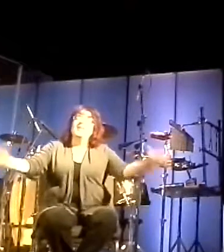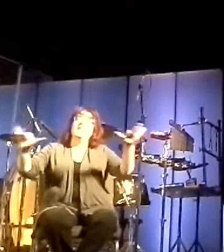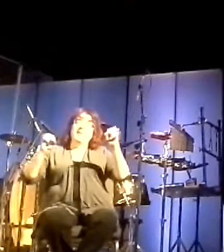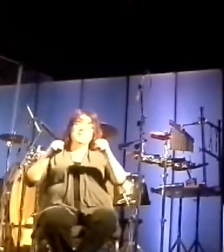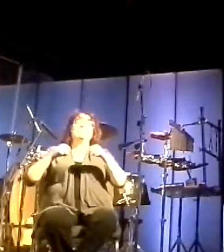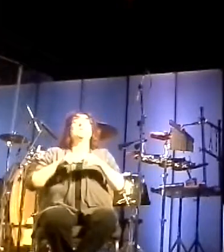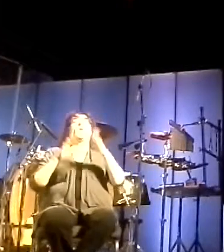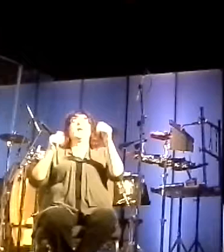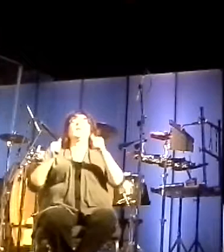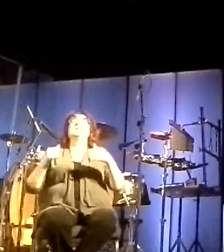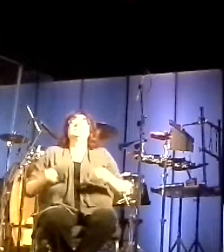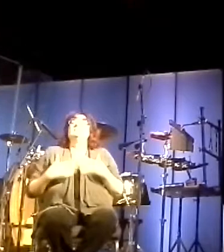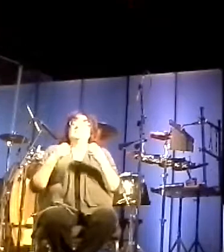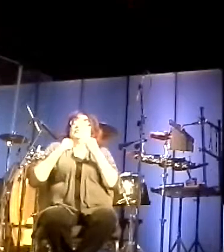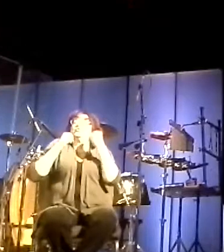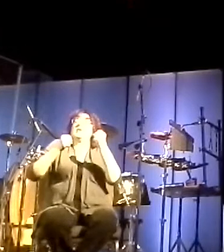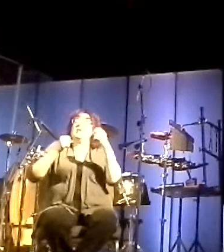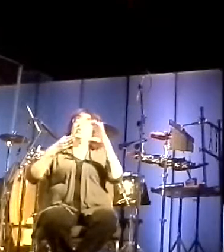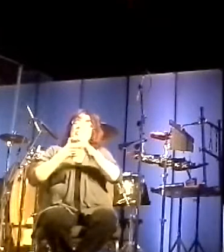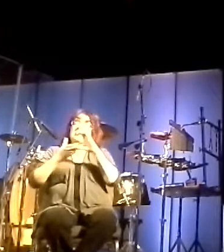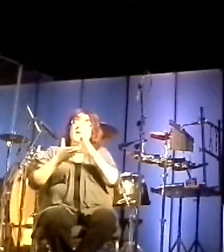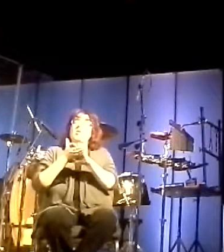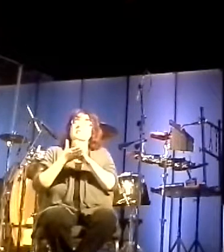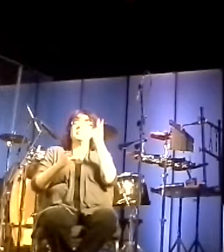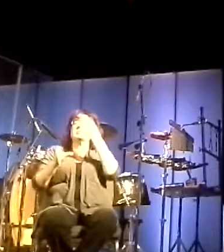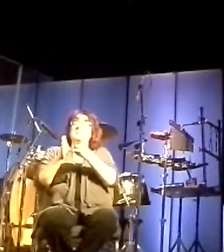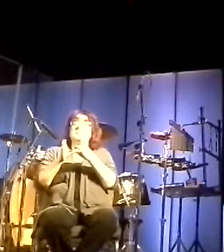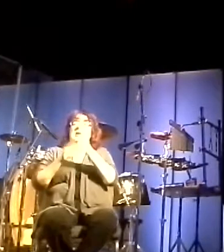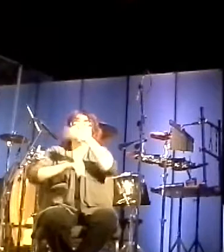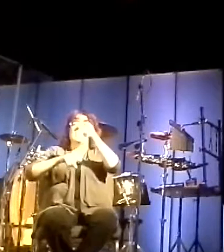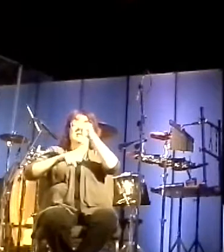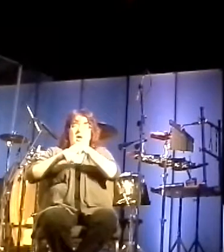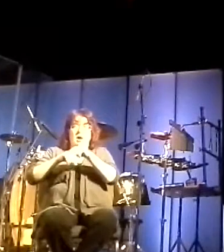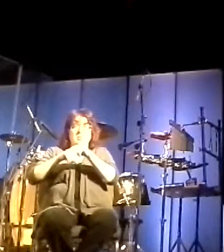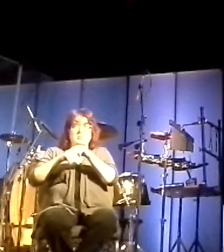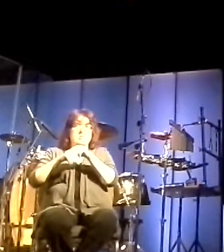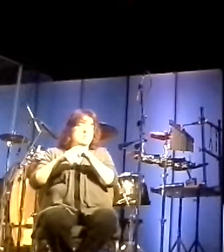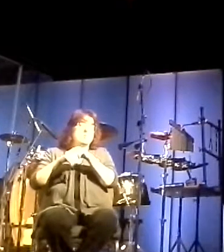Yeah. Well, we want to strengthen marriages around here, so we're participating in a national